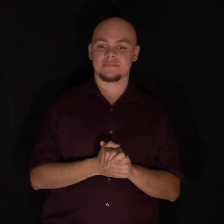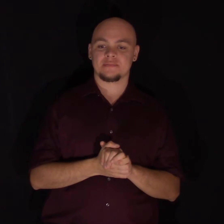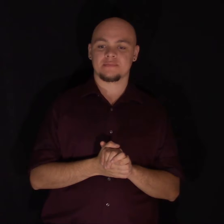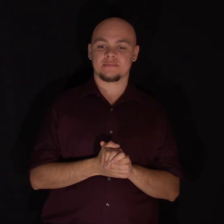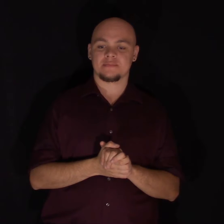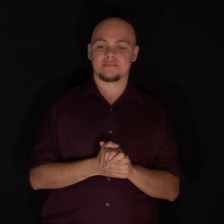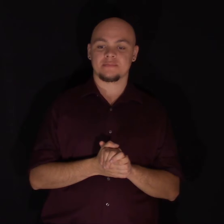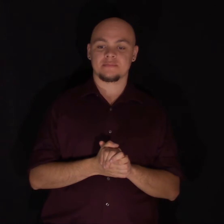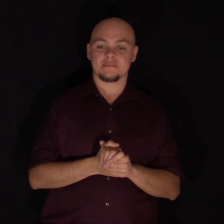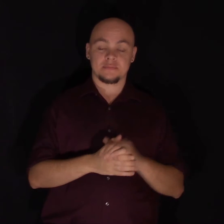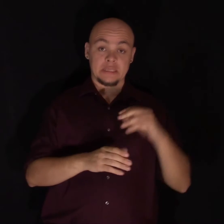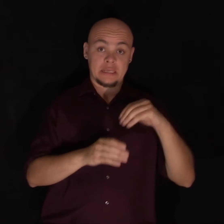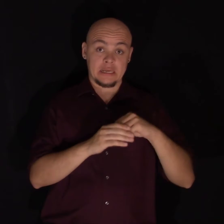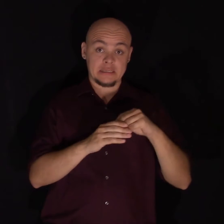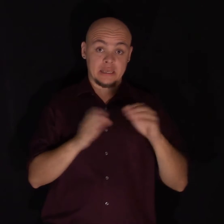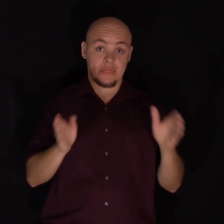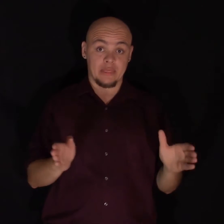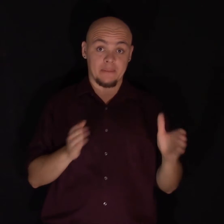What's in the box?